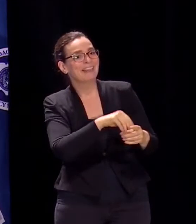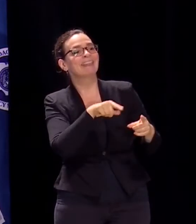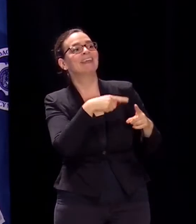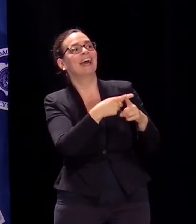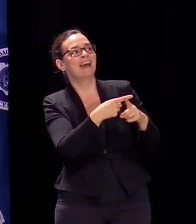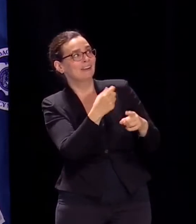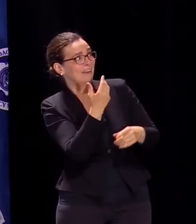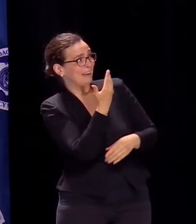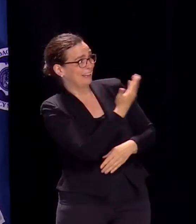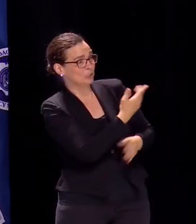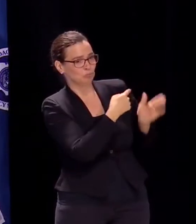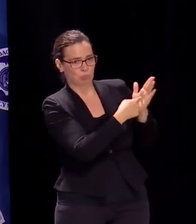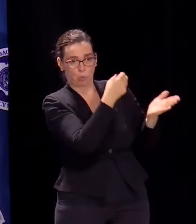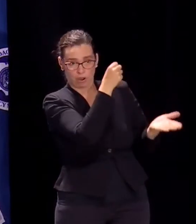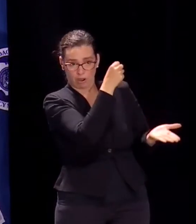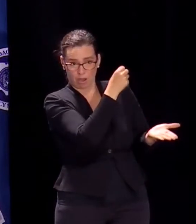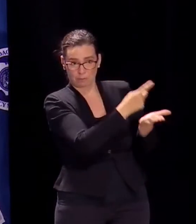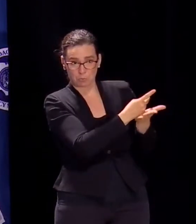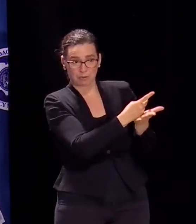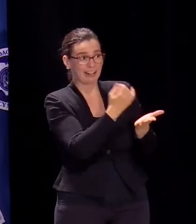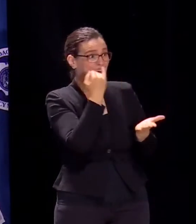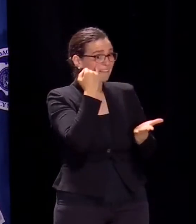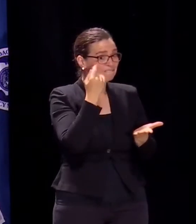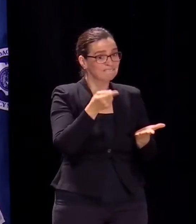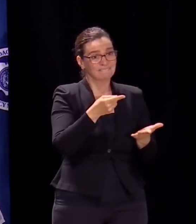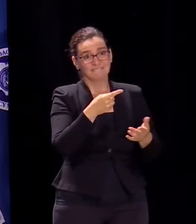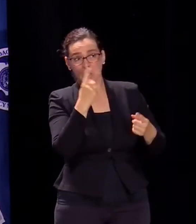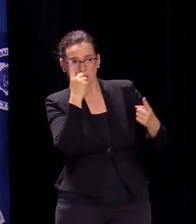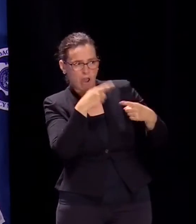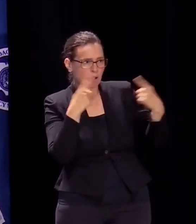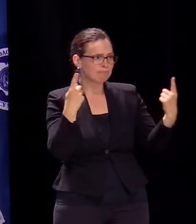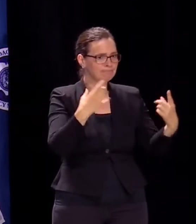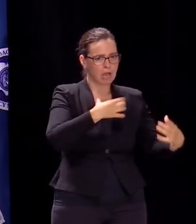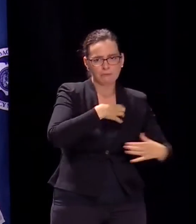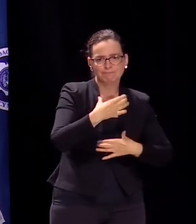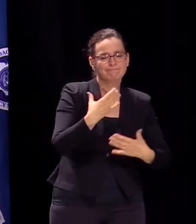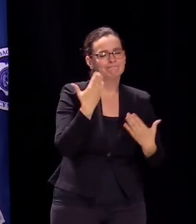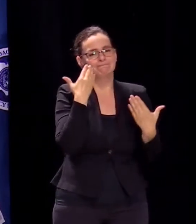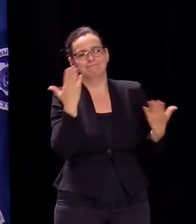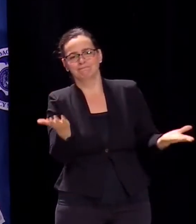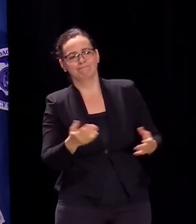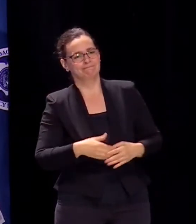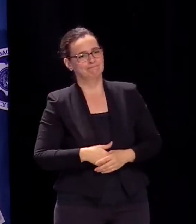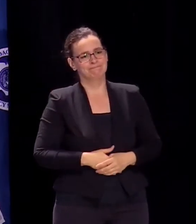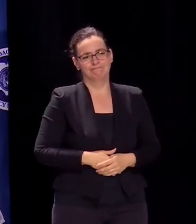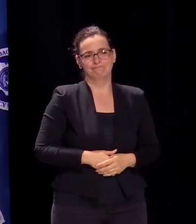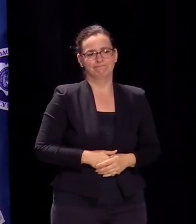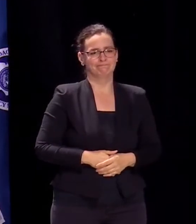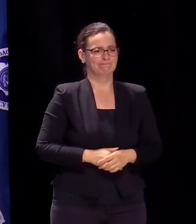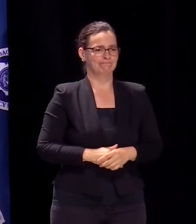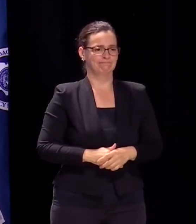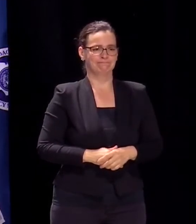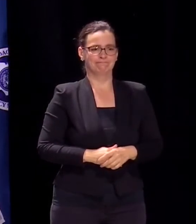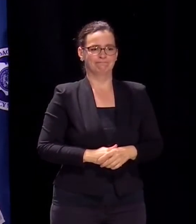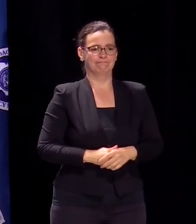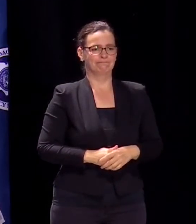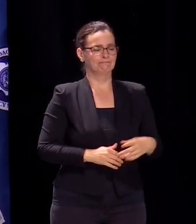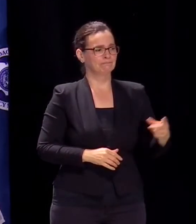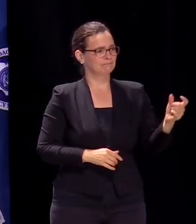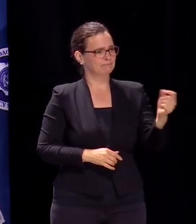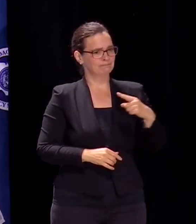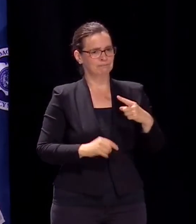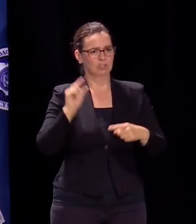The governor today talked about New York City and some concerns about indoor dining. When it comes to Central